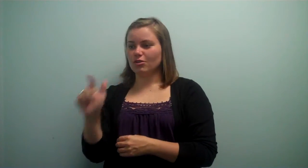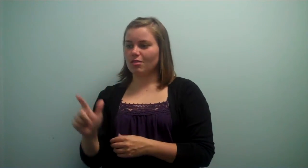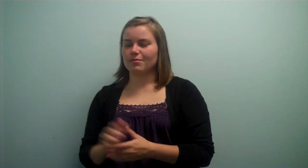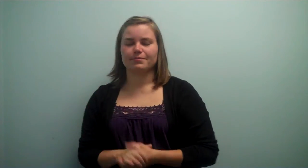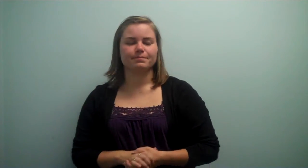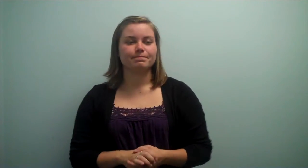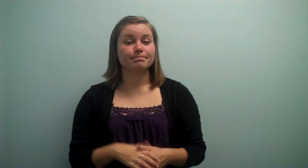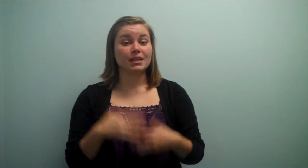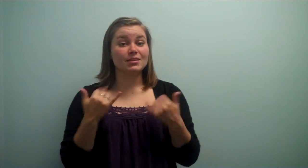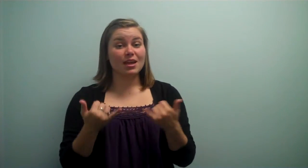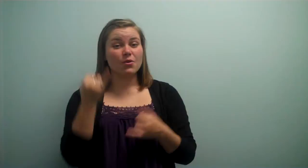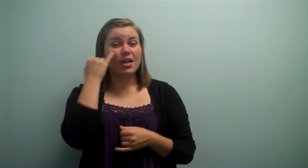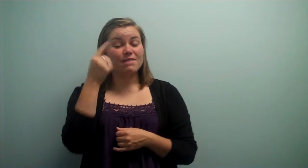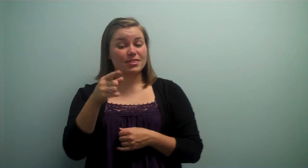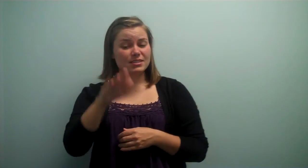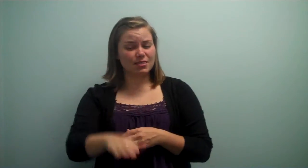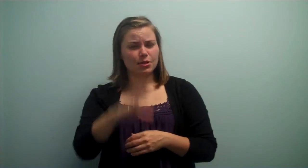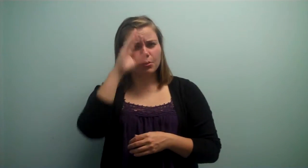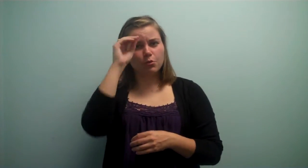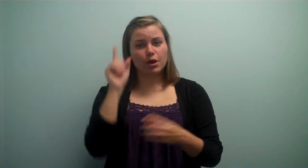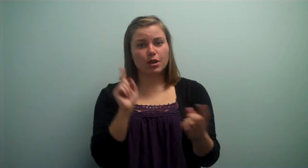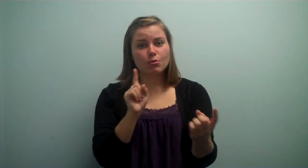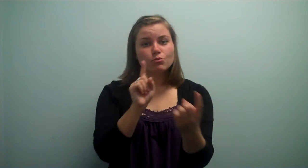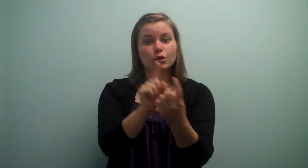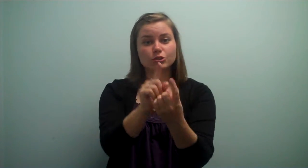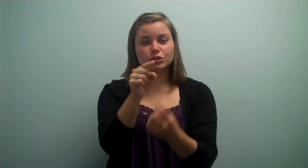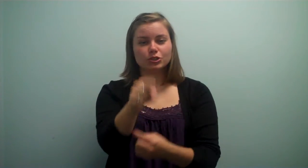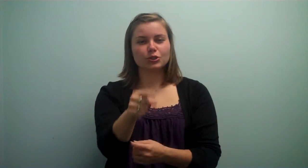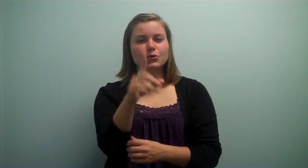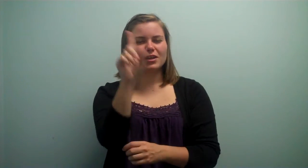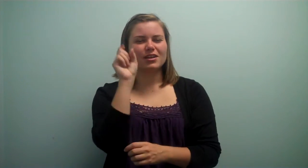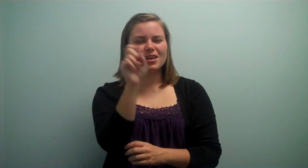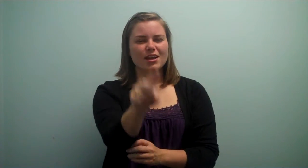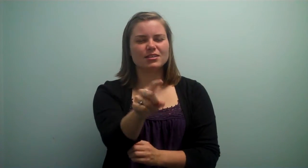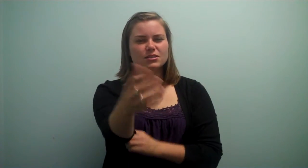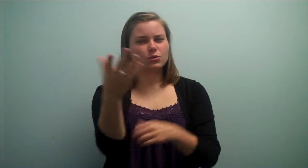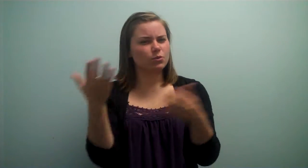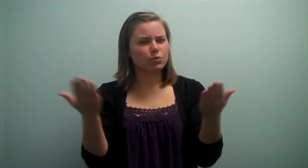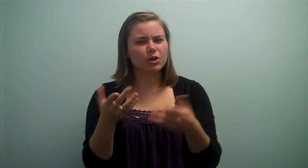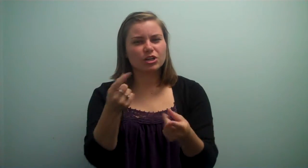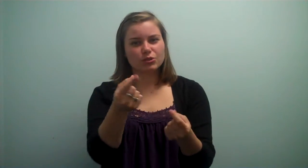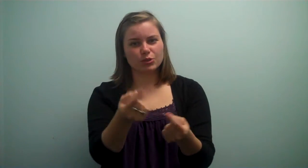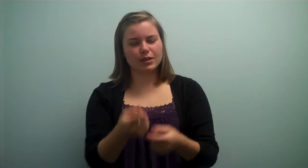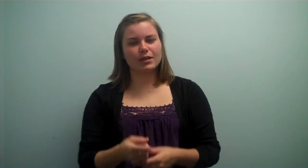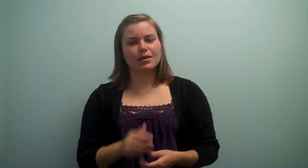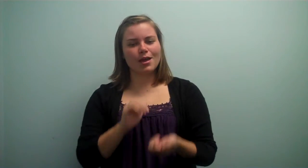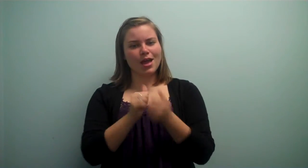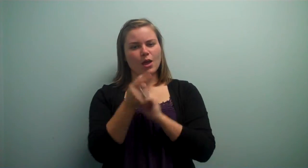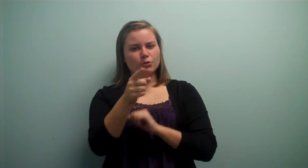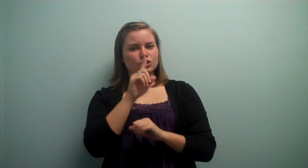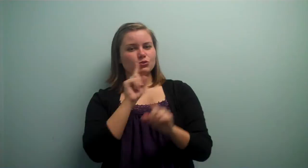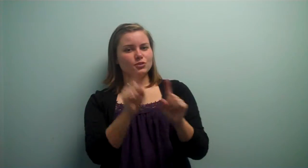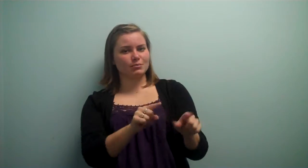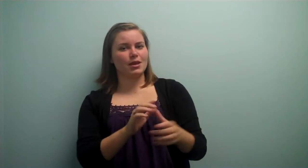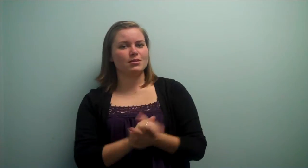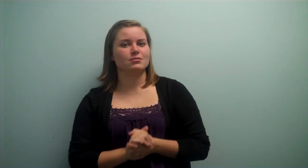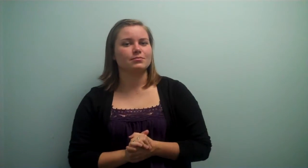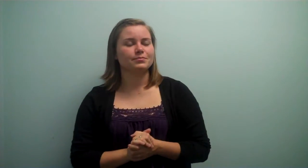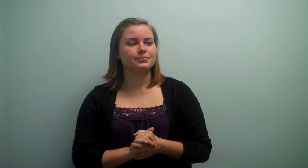Now, if this little boy approached you and asked you, "What are you doing?" how would you respond? Do